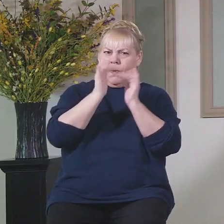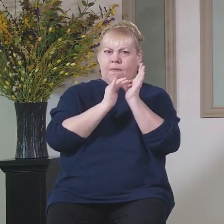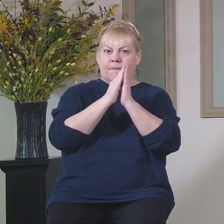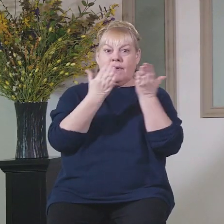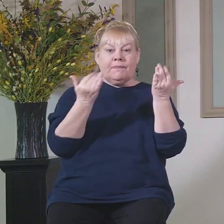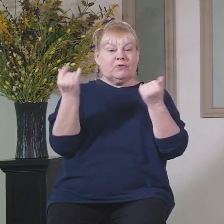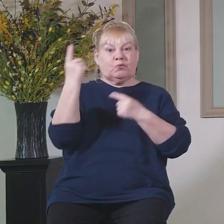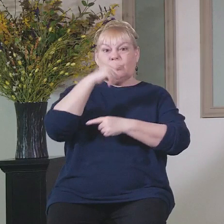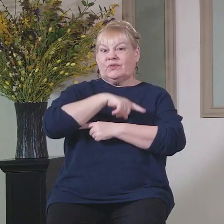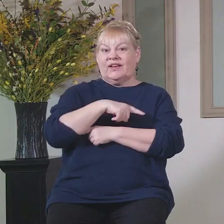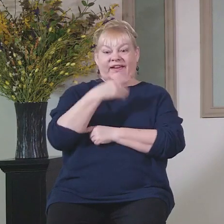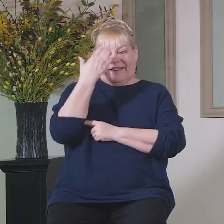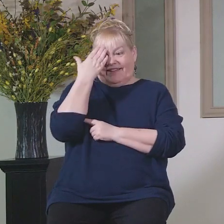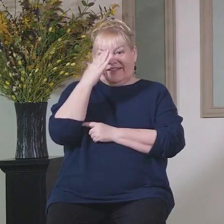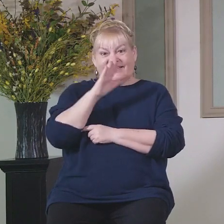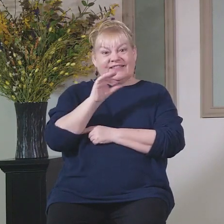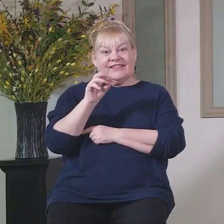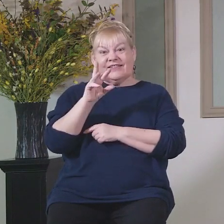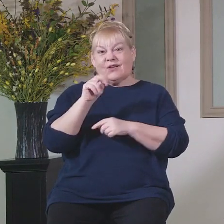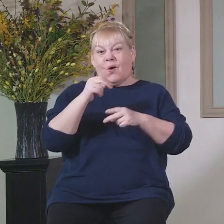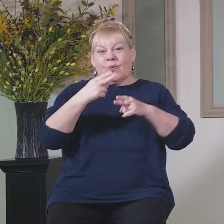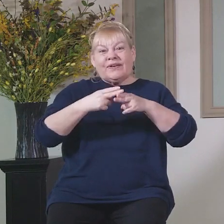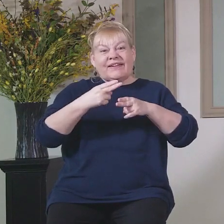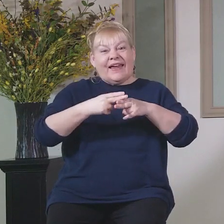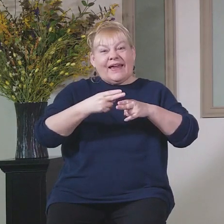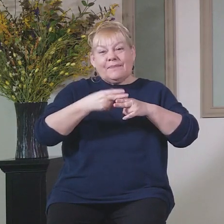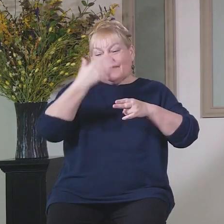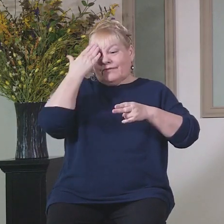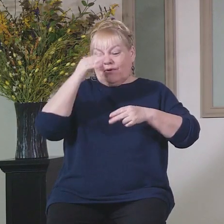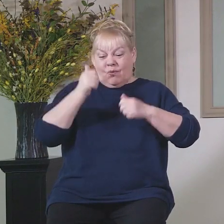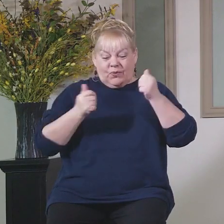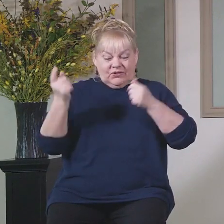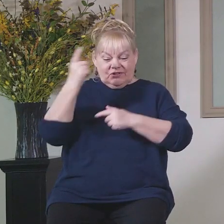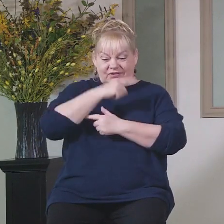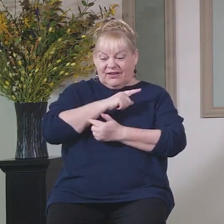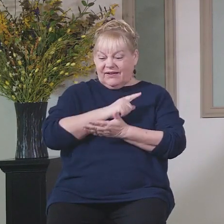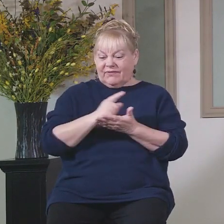he may not know his name or even what day of the week it is.